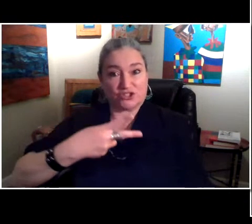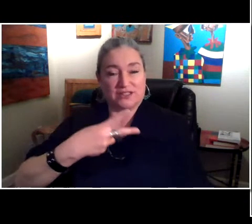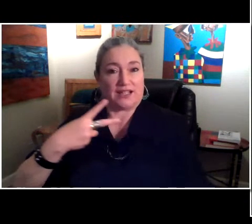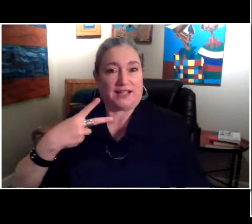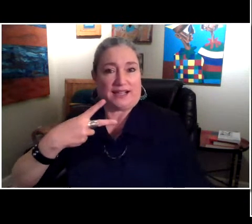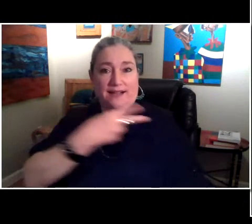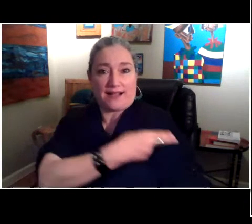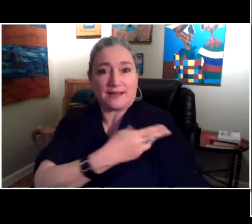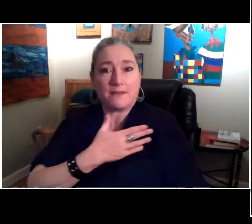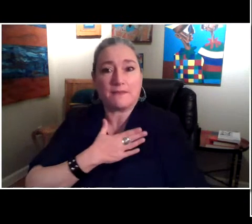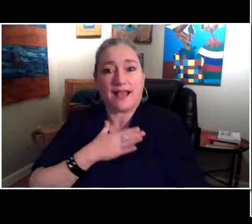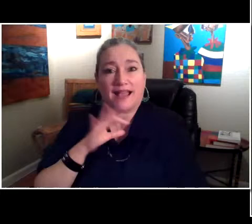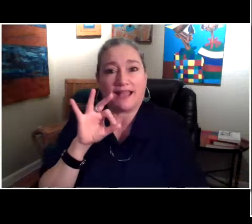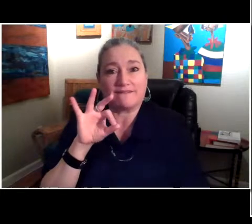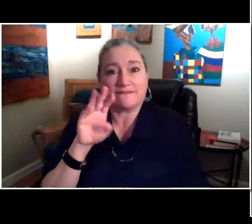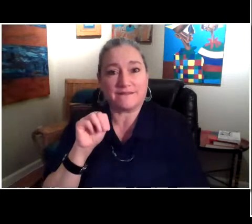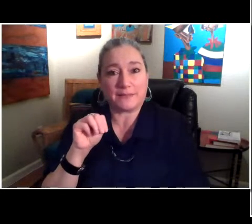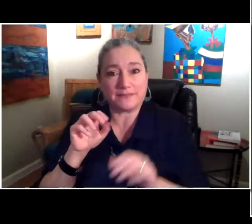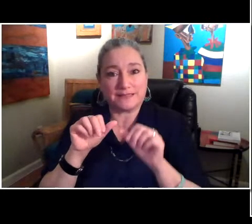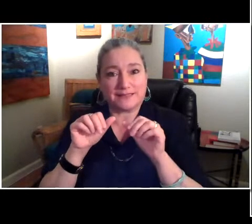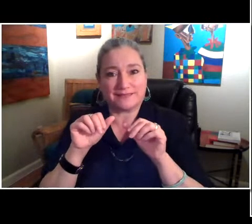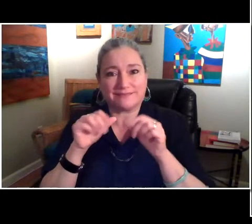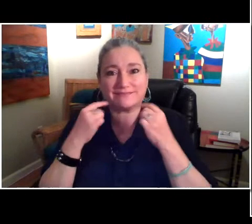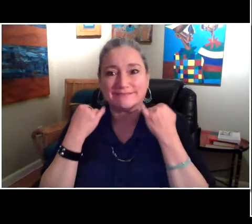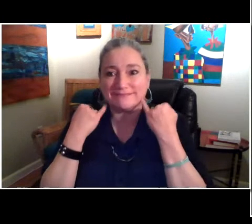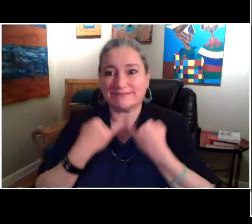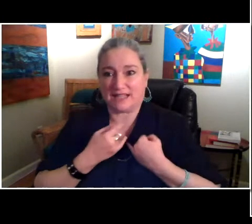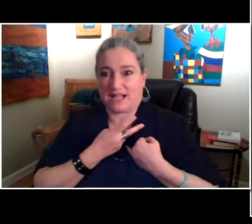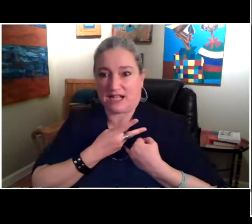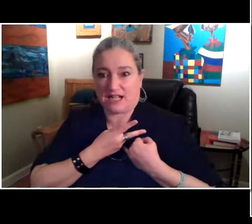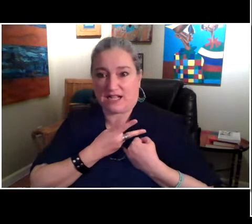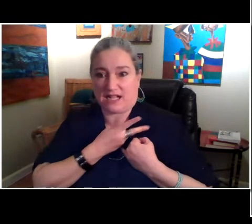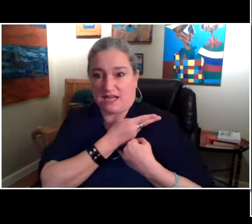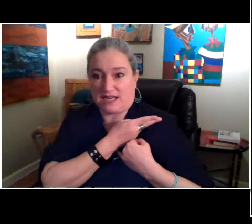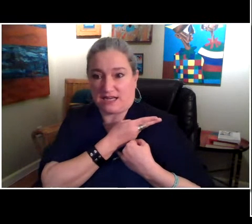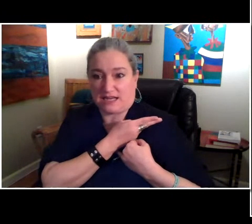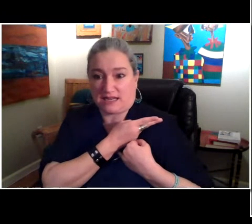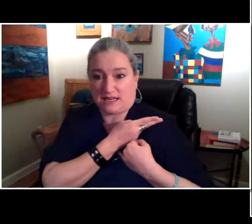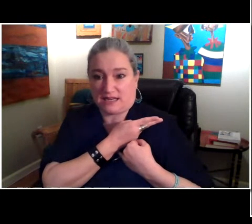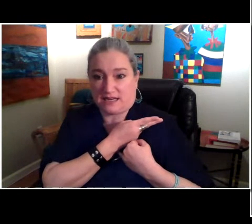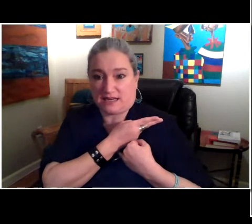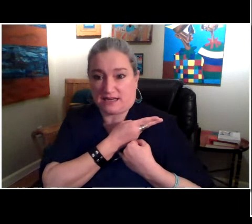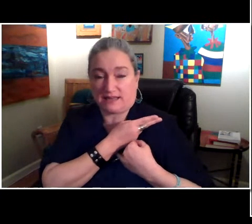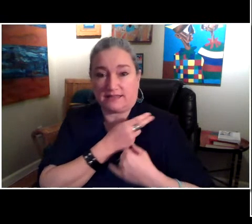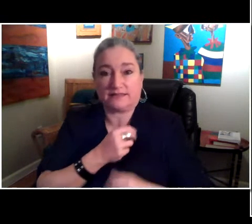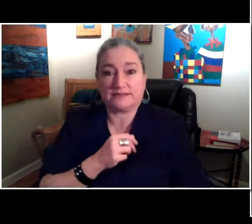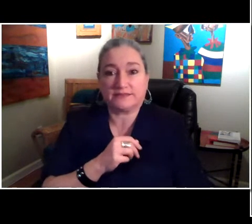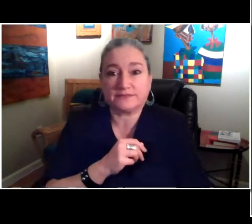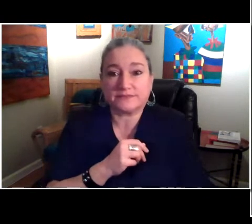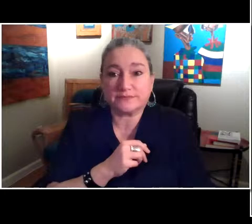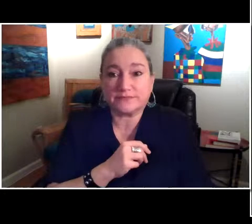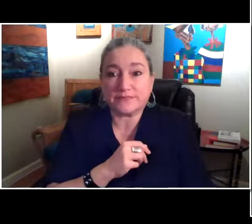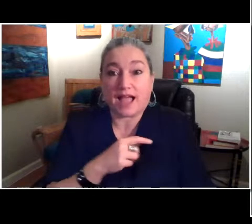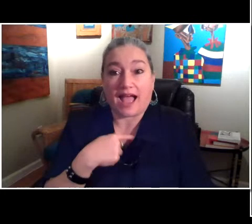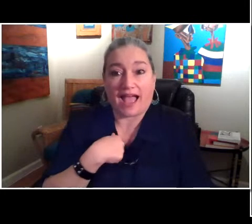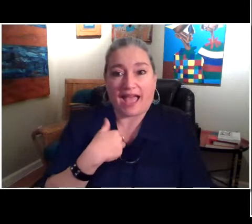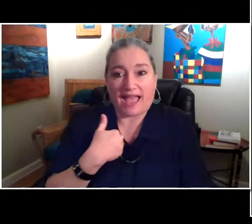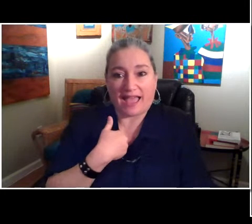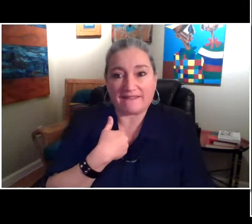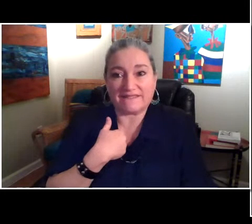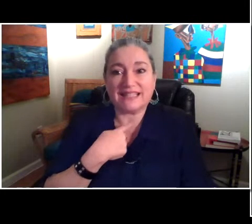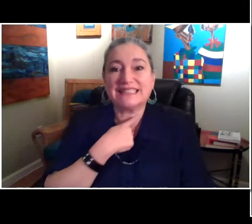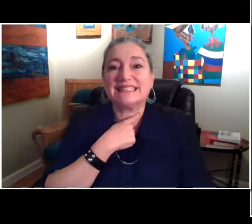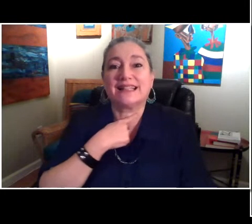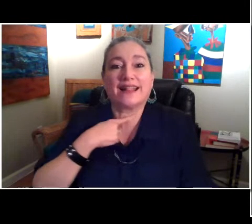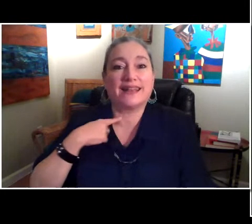it. I drew scissors cutting off the FM device. My FM wires were